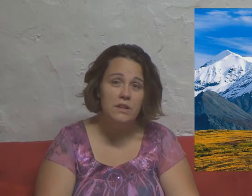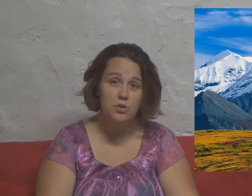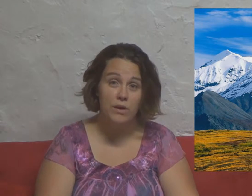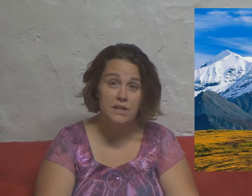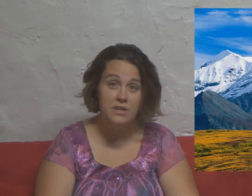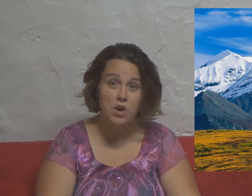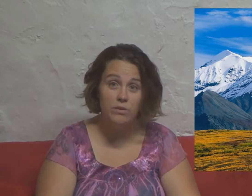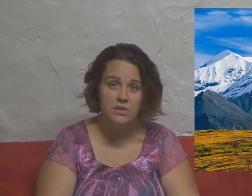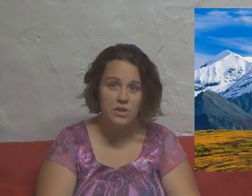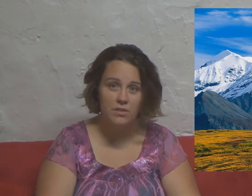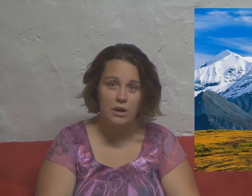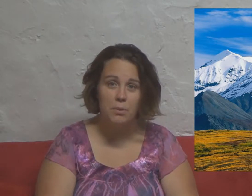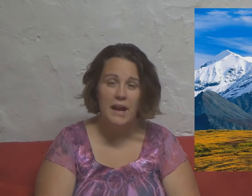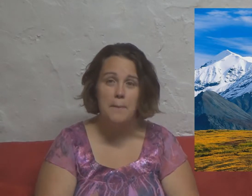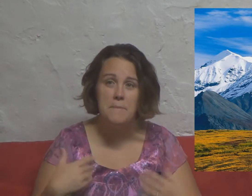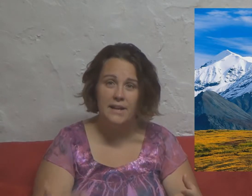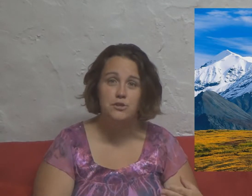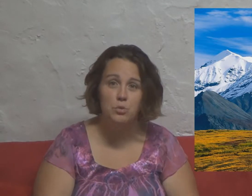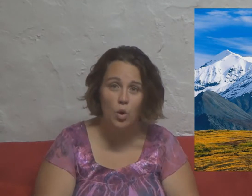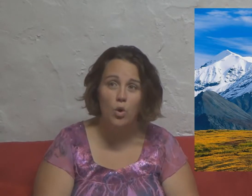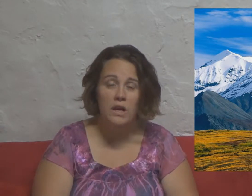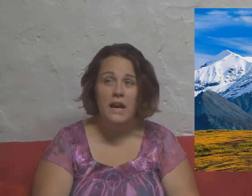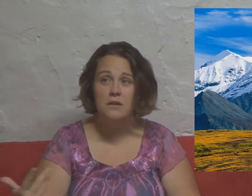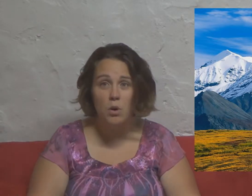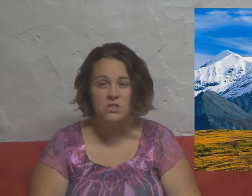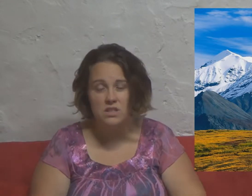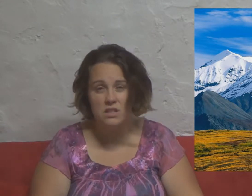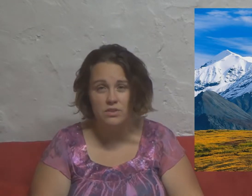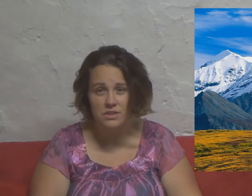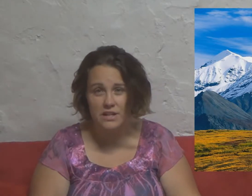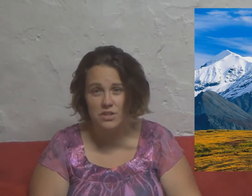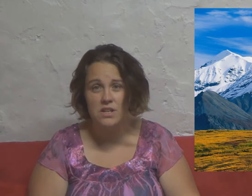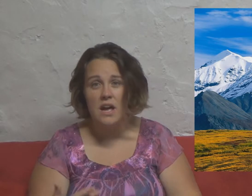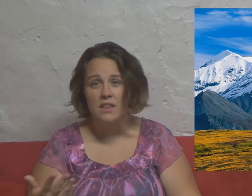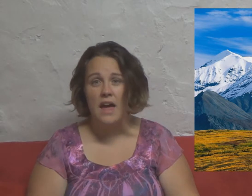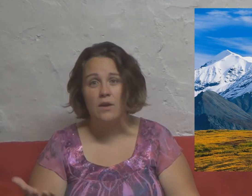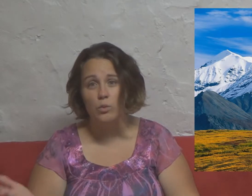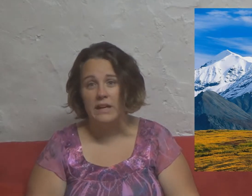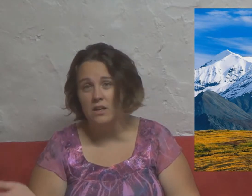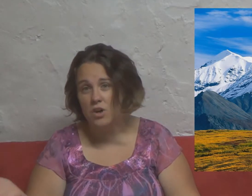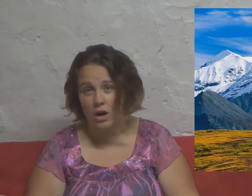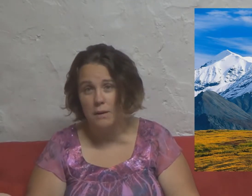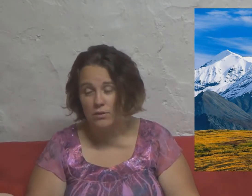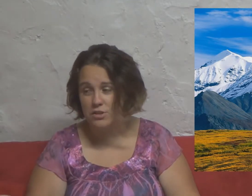that you're going to need to know this year. They're going to play a major role in most of the civilizations that we talk about this